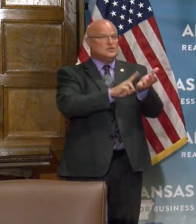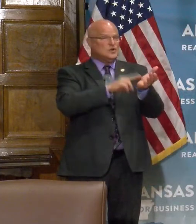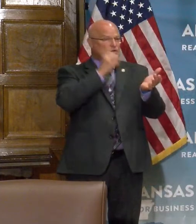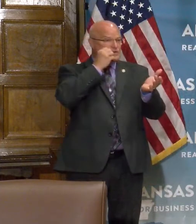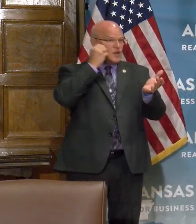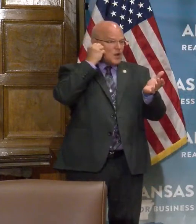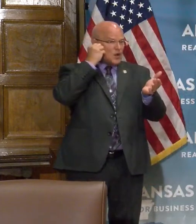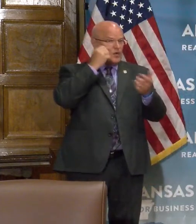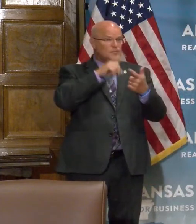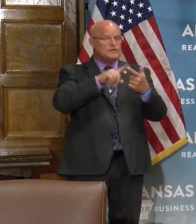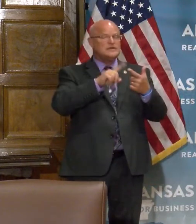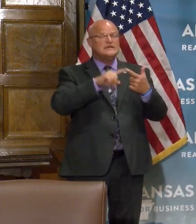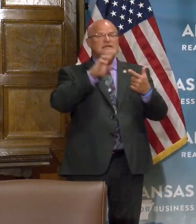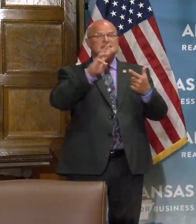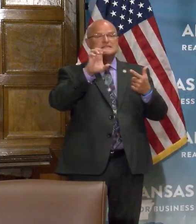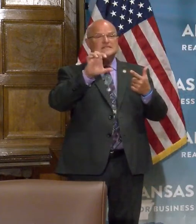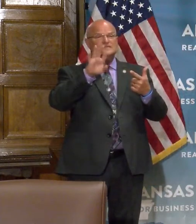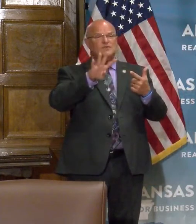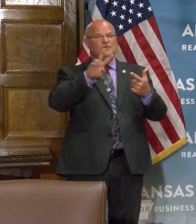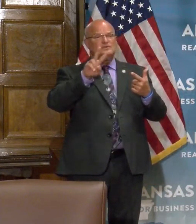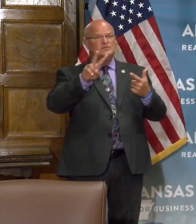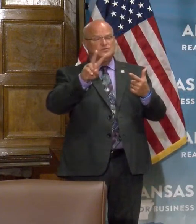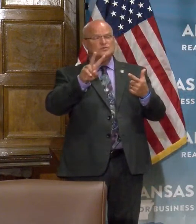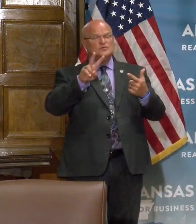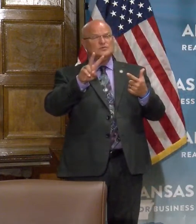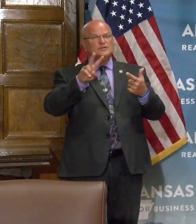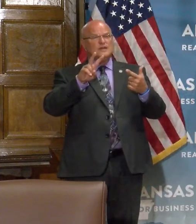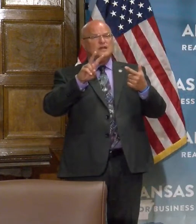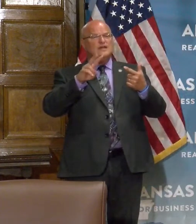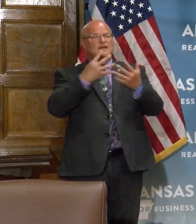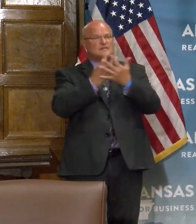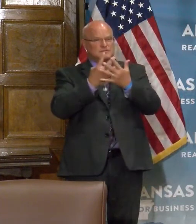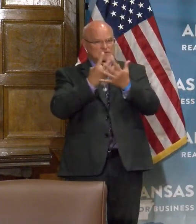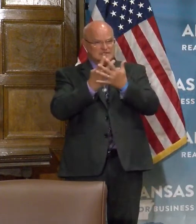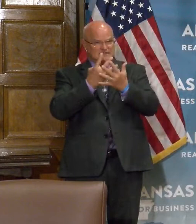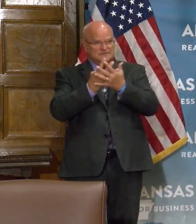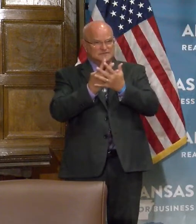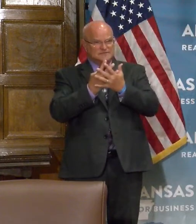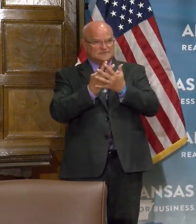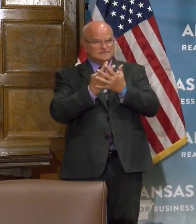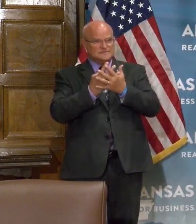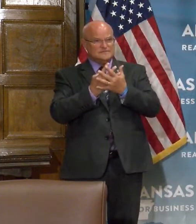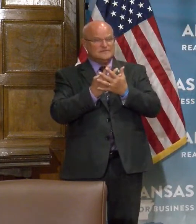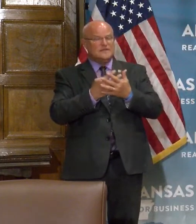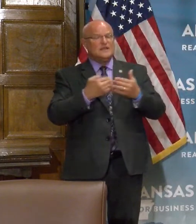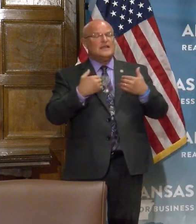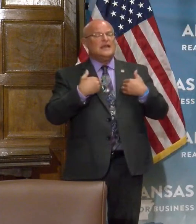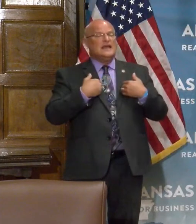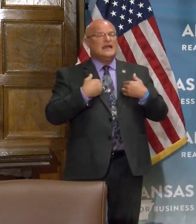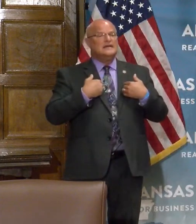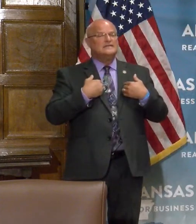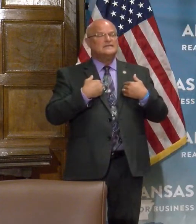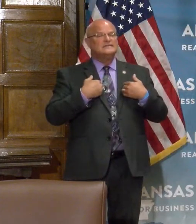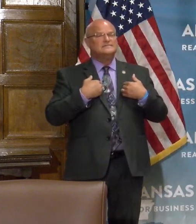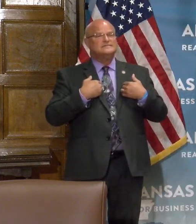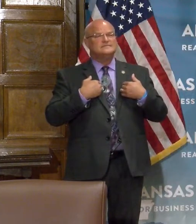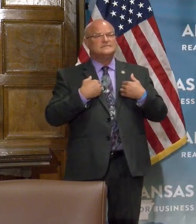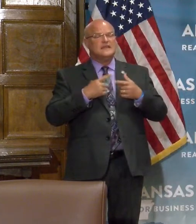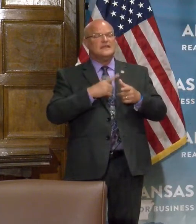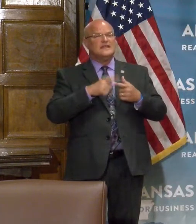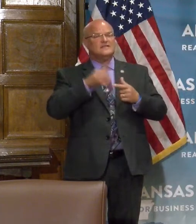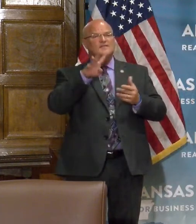home. 642, at least 642 are in correctional facilities. We have